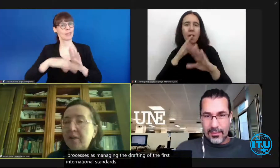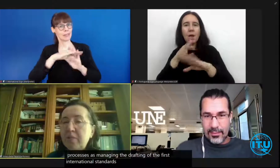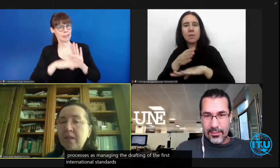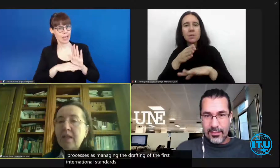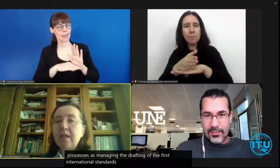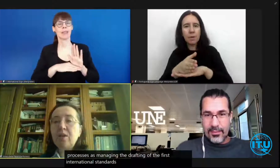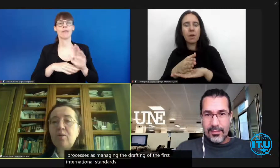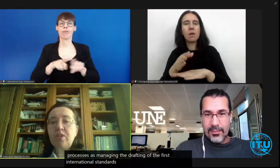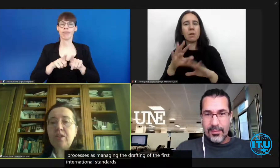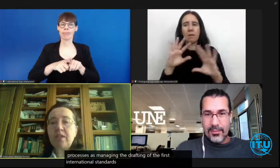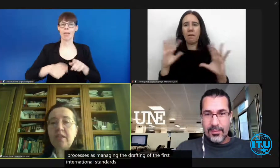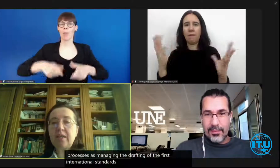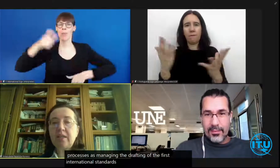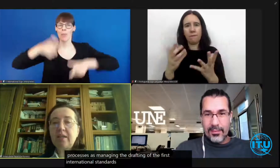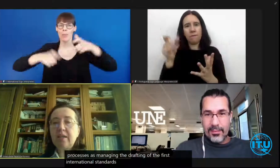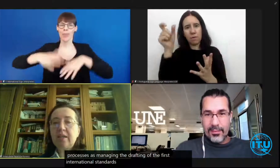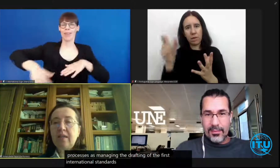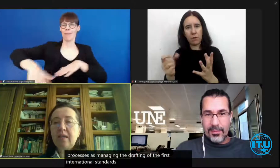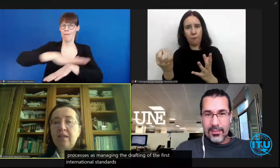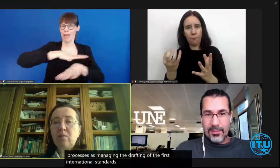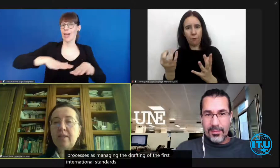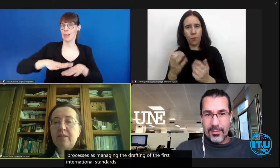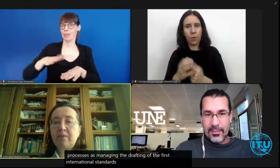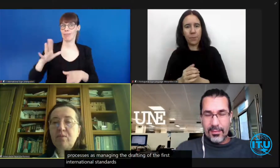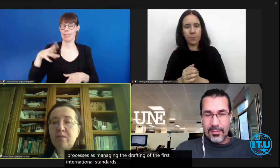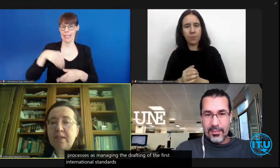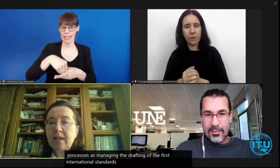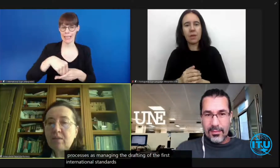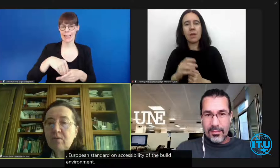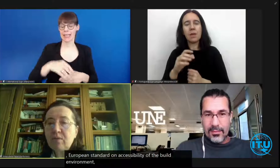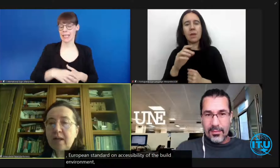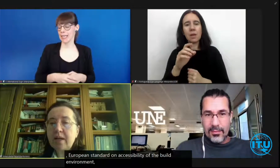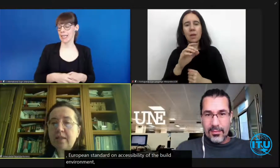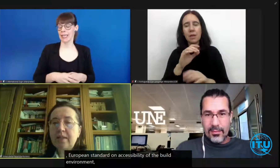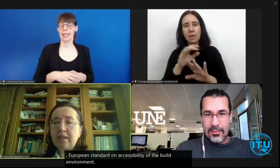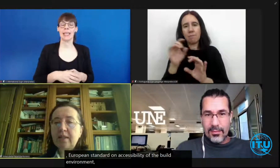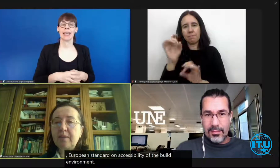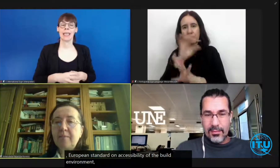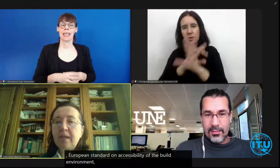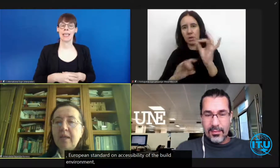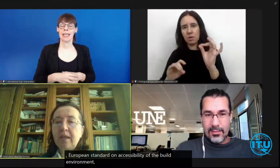built environment, which is EN 17210